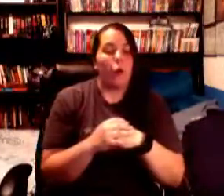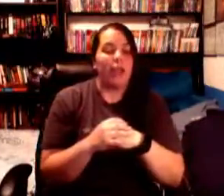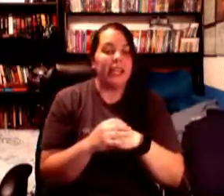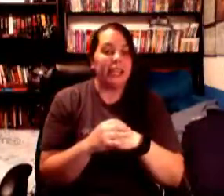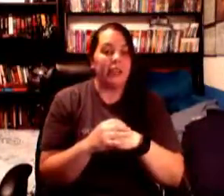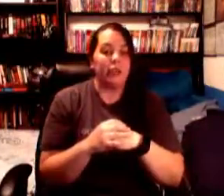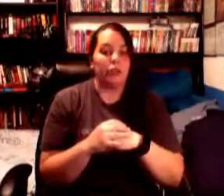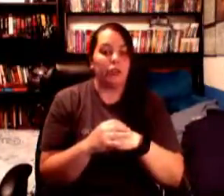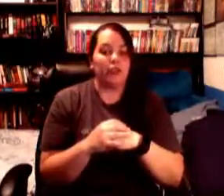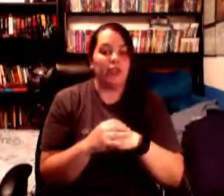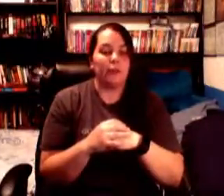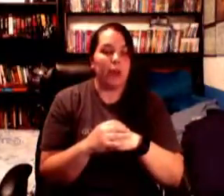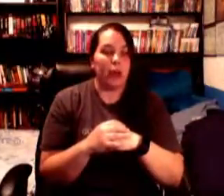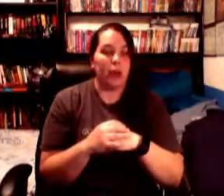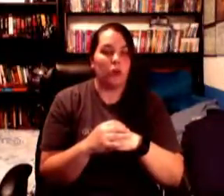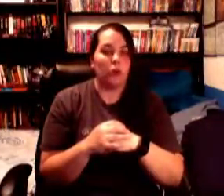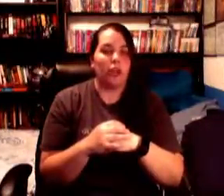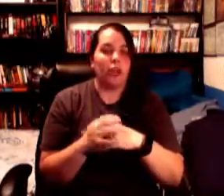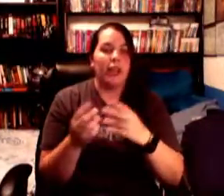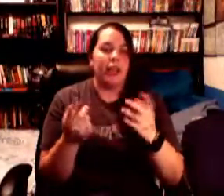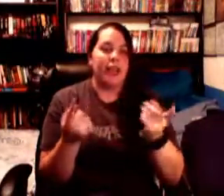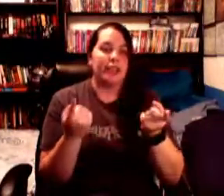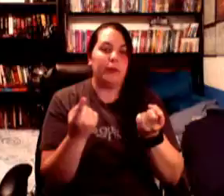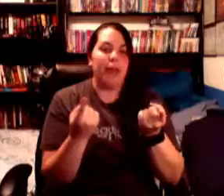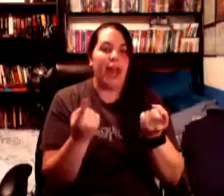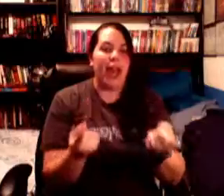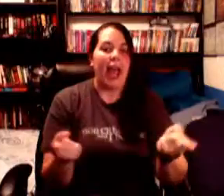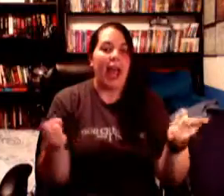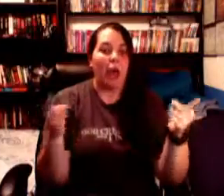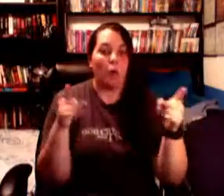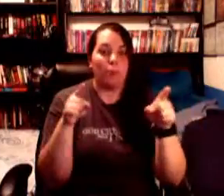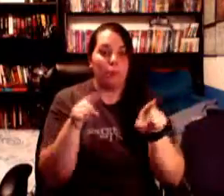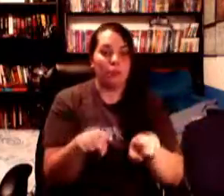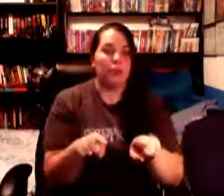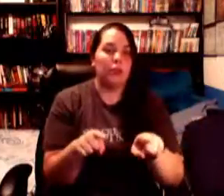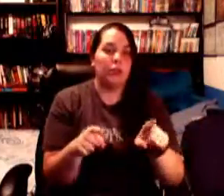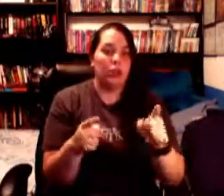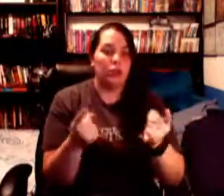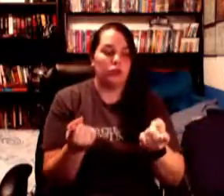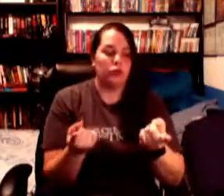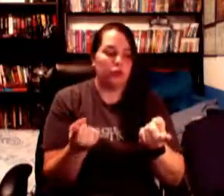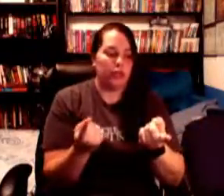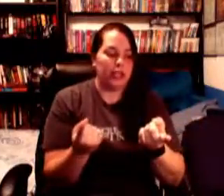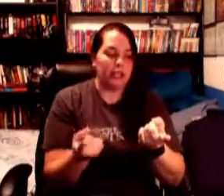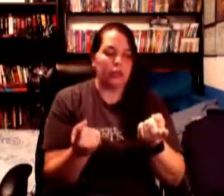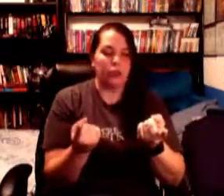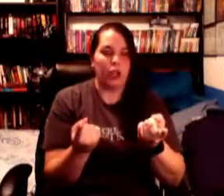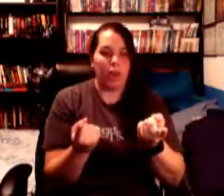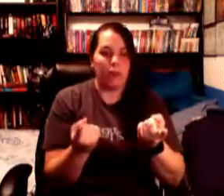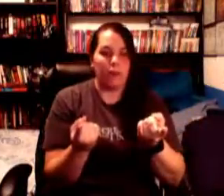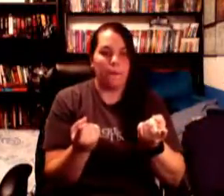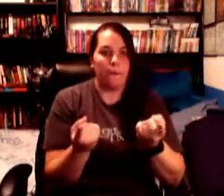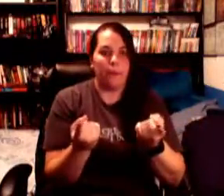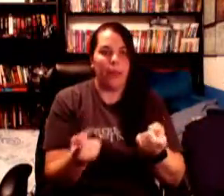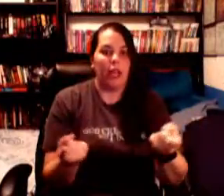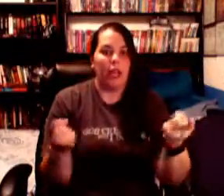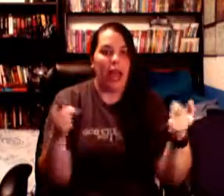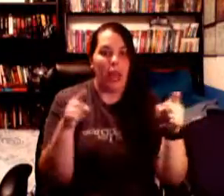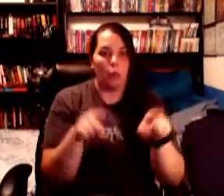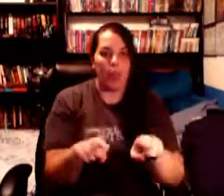when he returns in power and glory. It's going to be happen, so it's index fingers up.